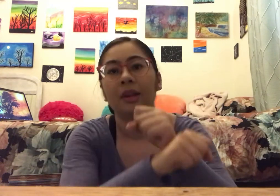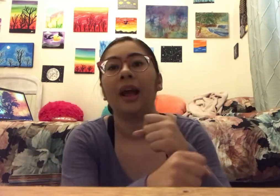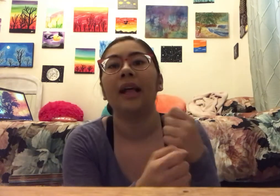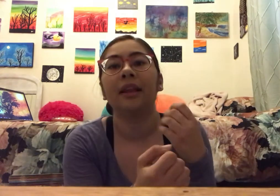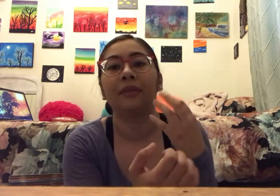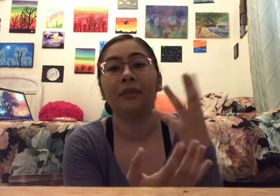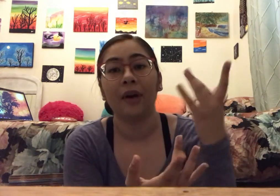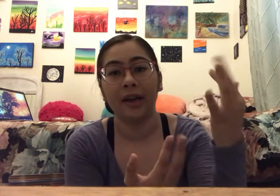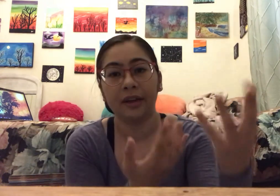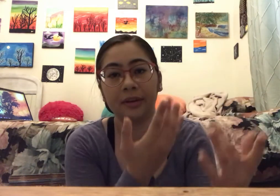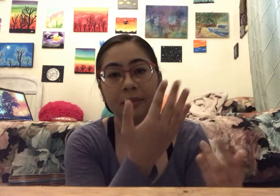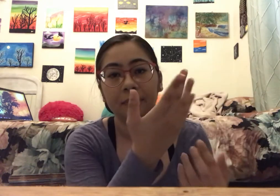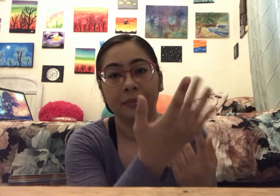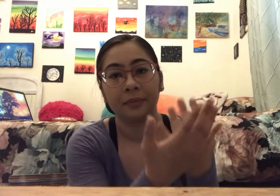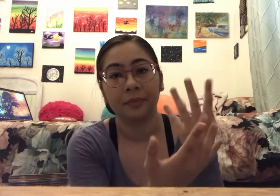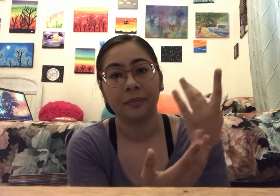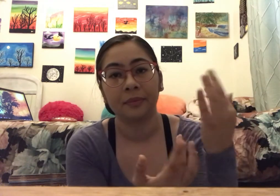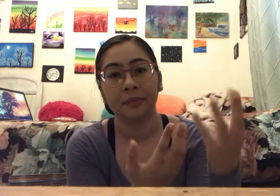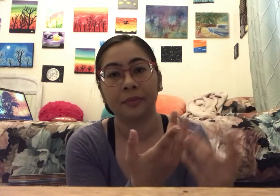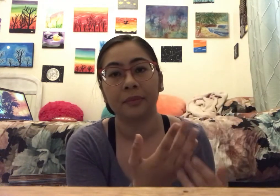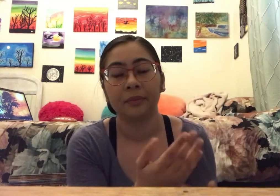And then fire,